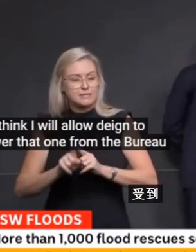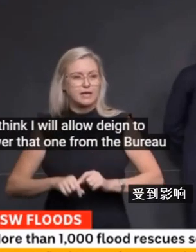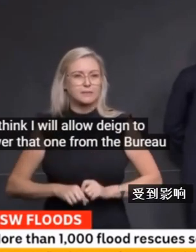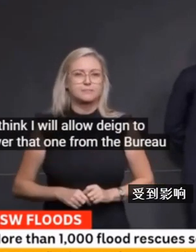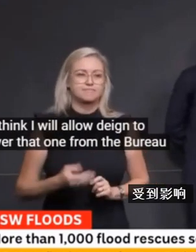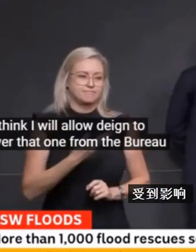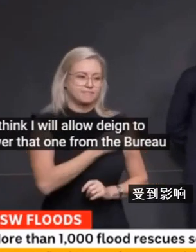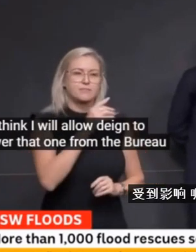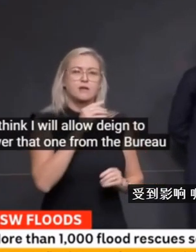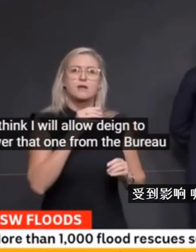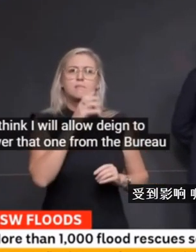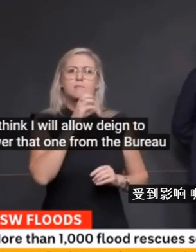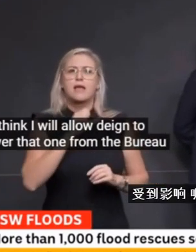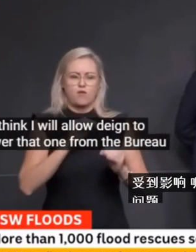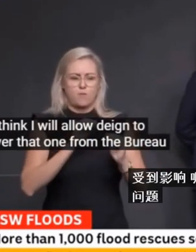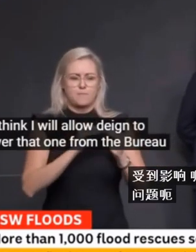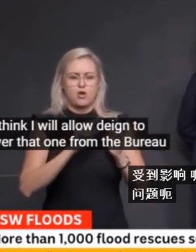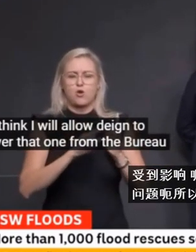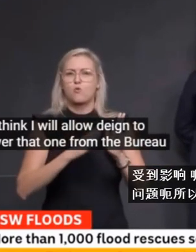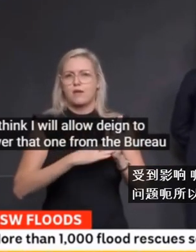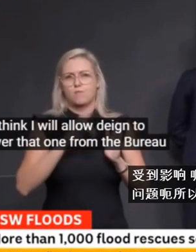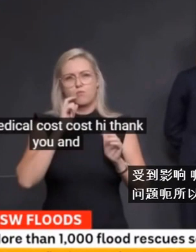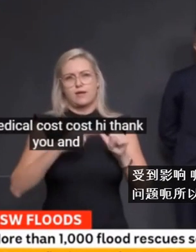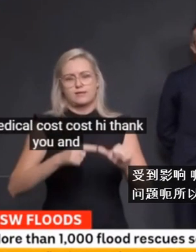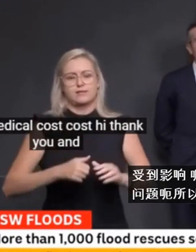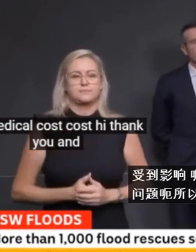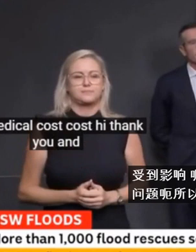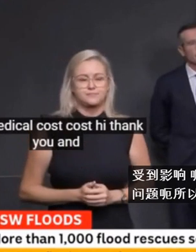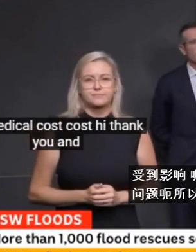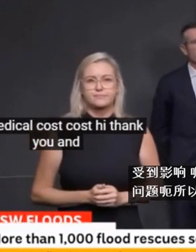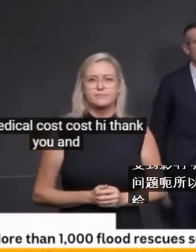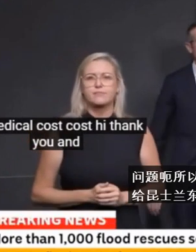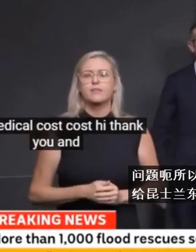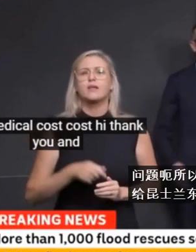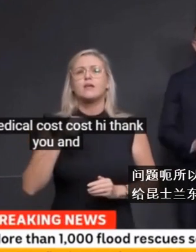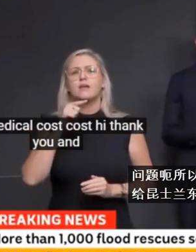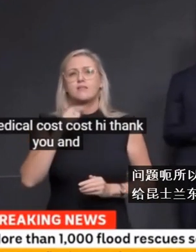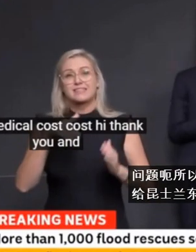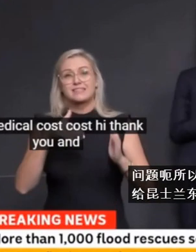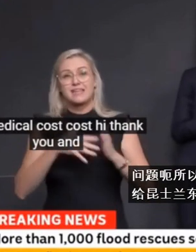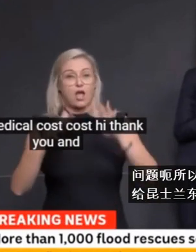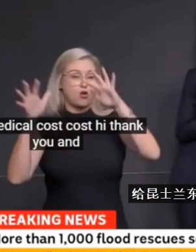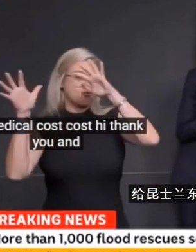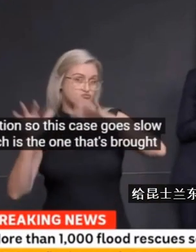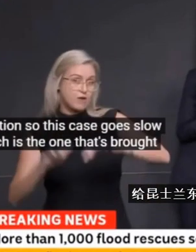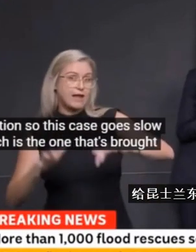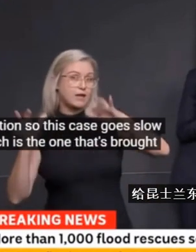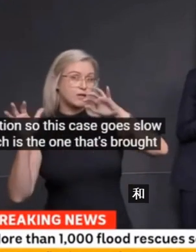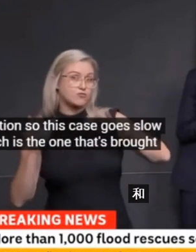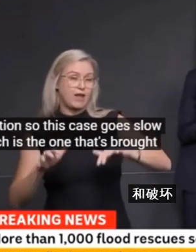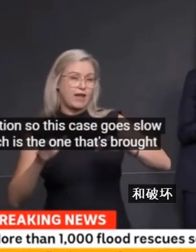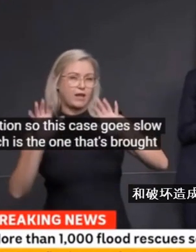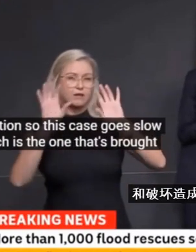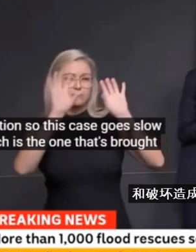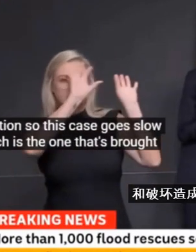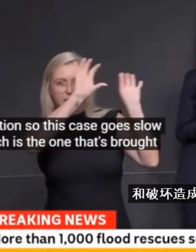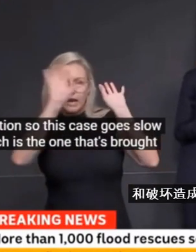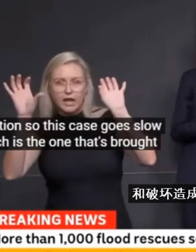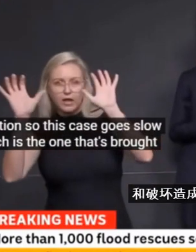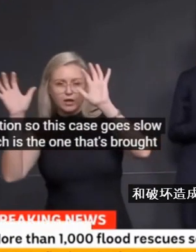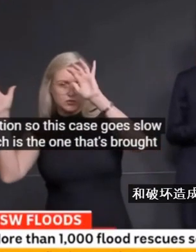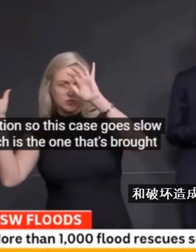Hi, thank you. And question. So this East Coast low, which is the one that's brought the heavy rain and the damage